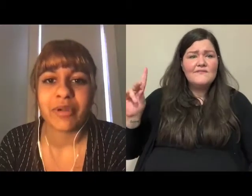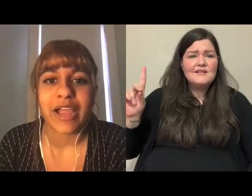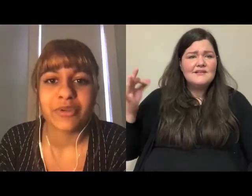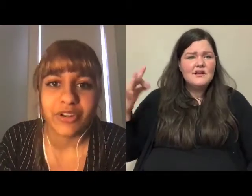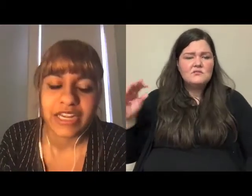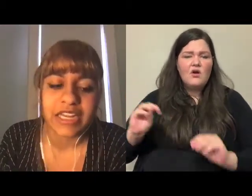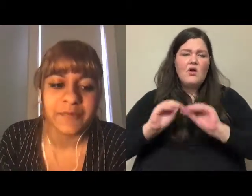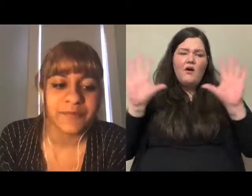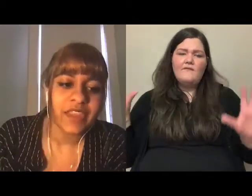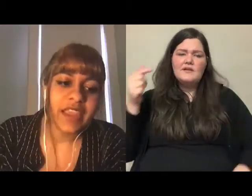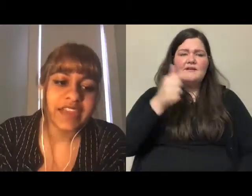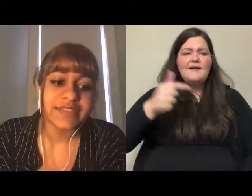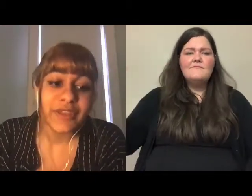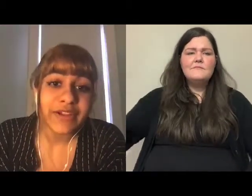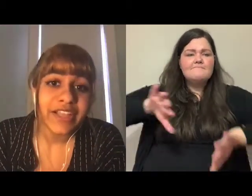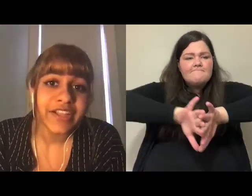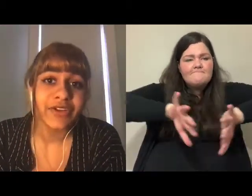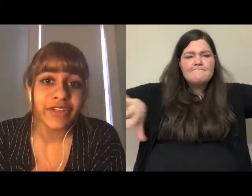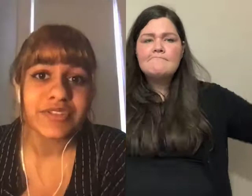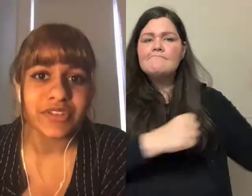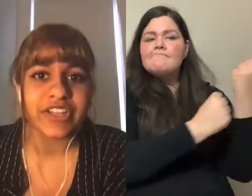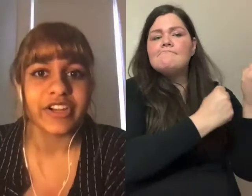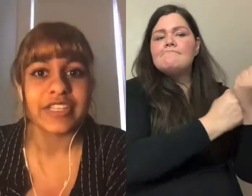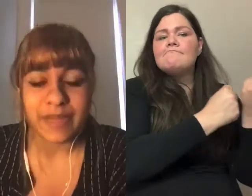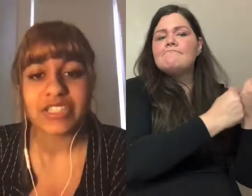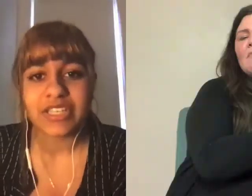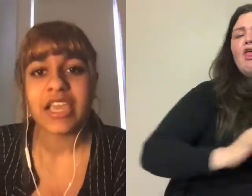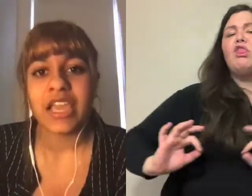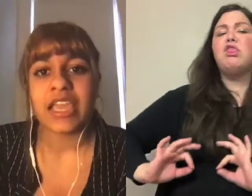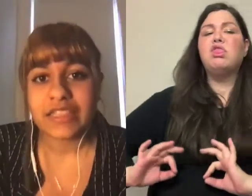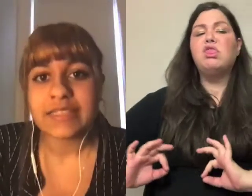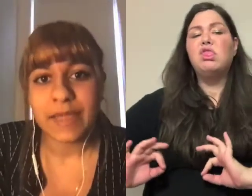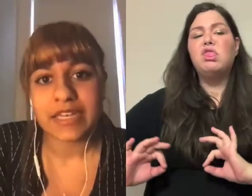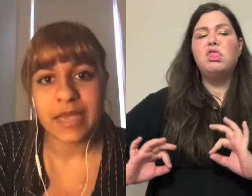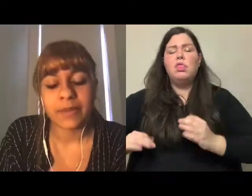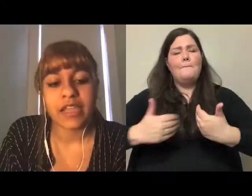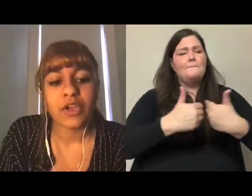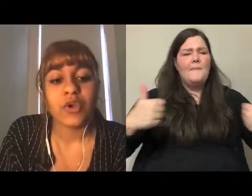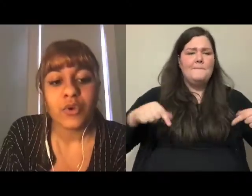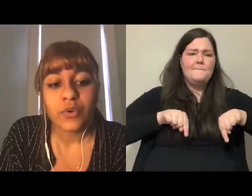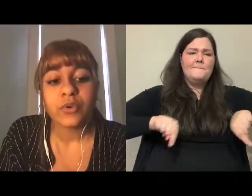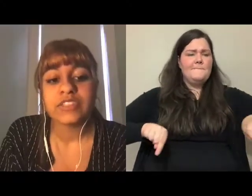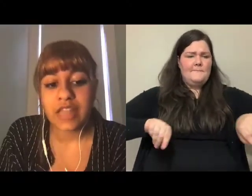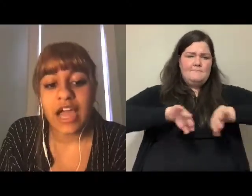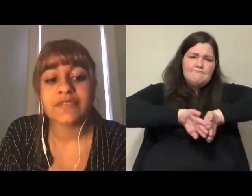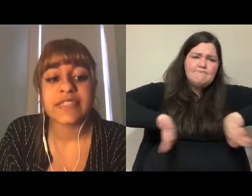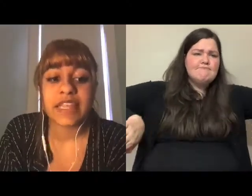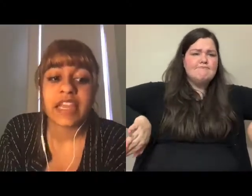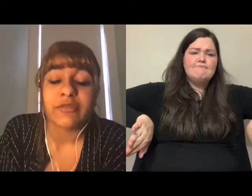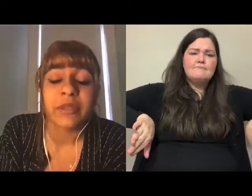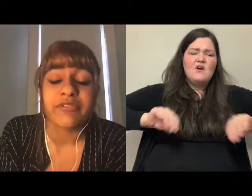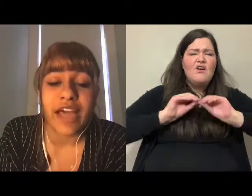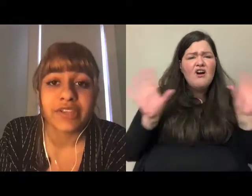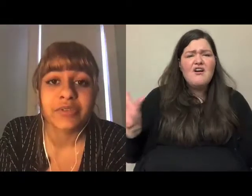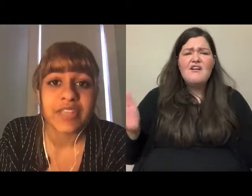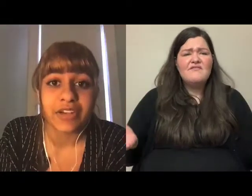of priority. And it's very clear, crystal clear, especially in this pandemic, whose lives the